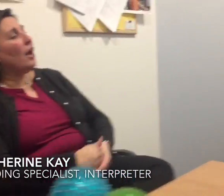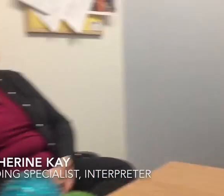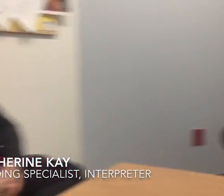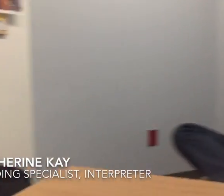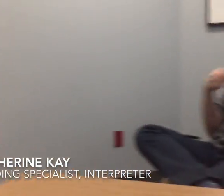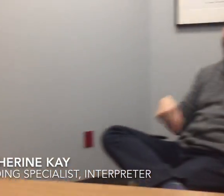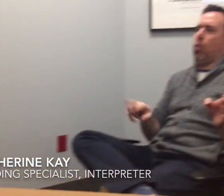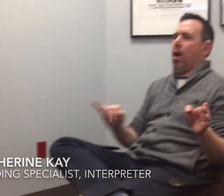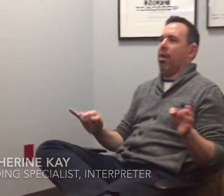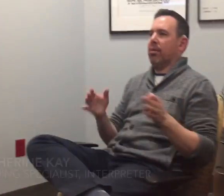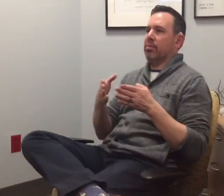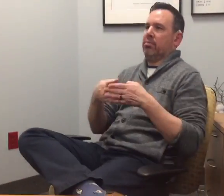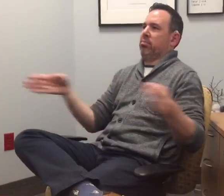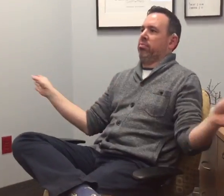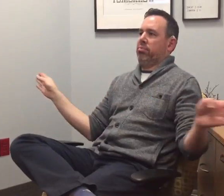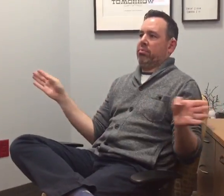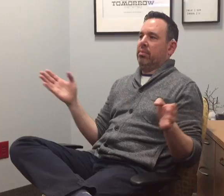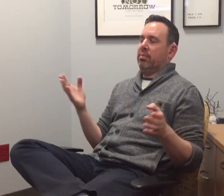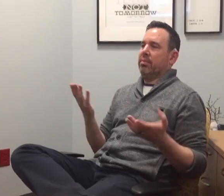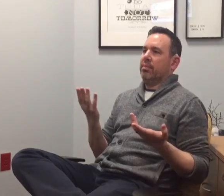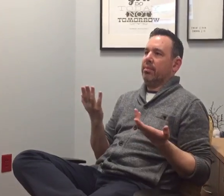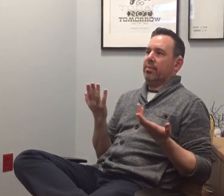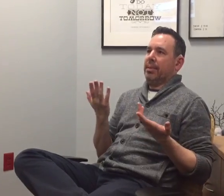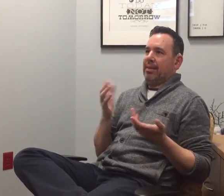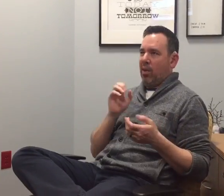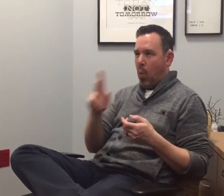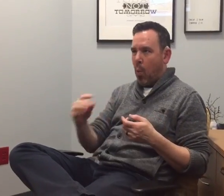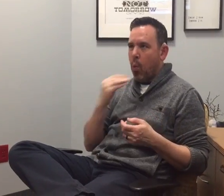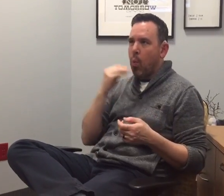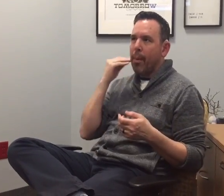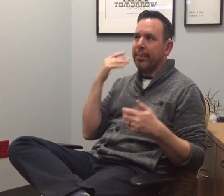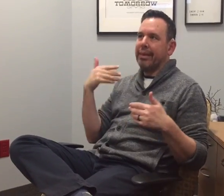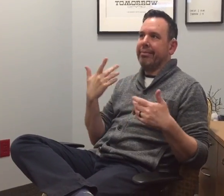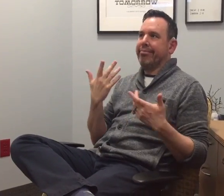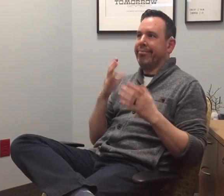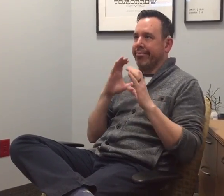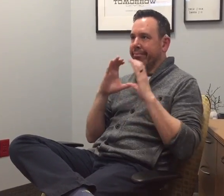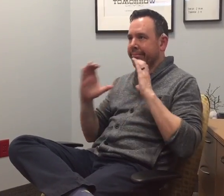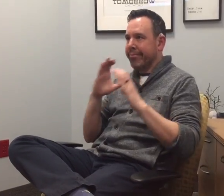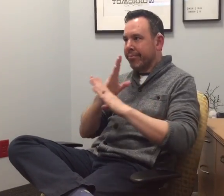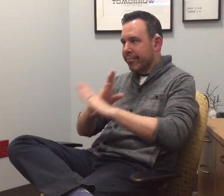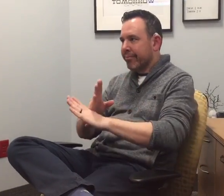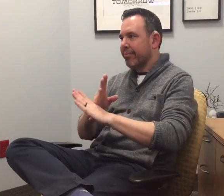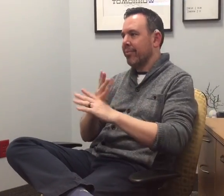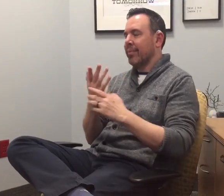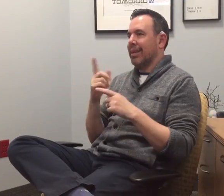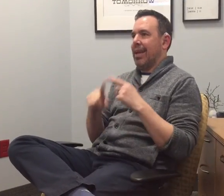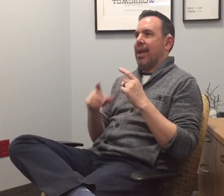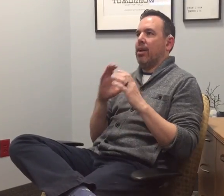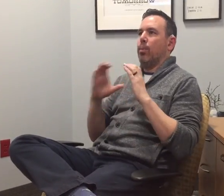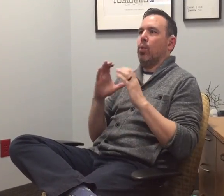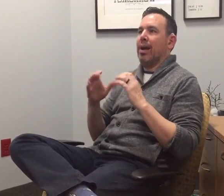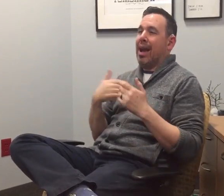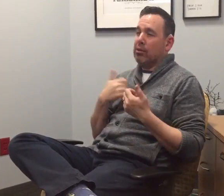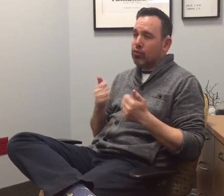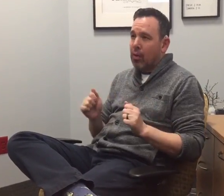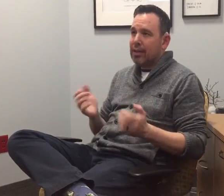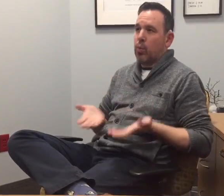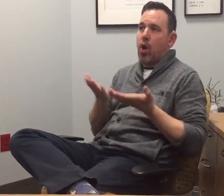In general. Okay. Not just in Rhode Island, but just in general. Because people are home and there's communication barriers or